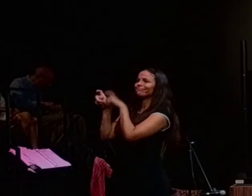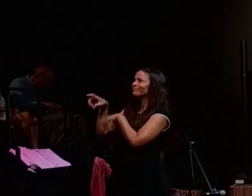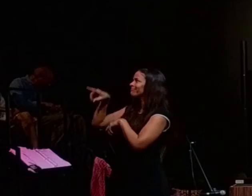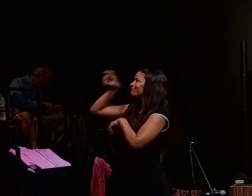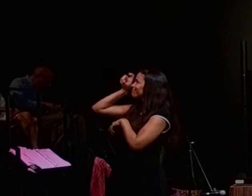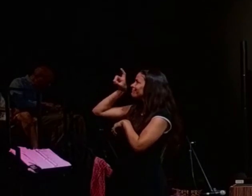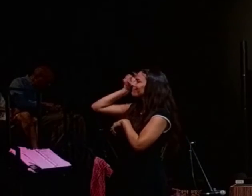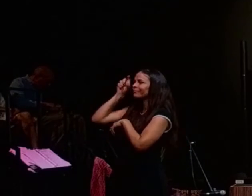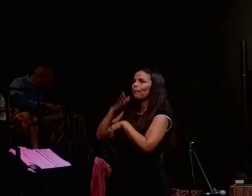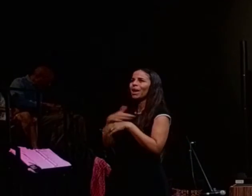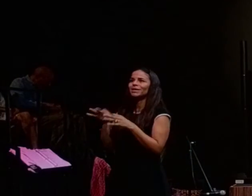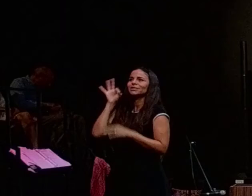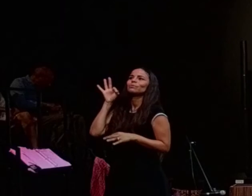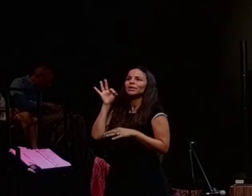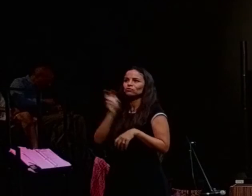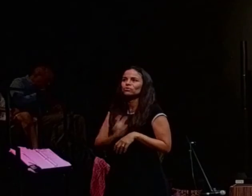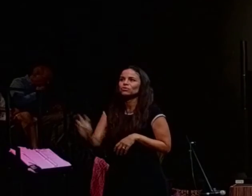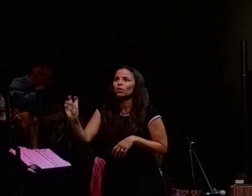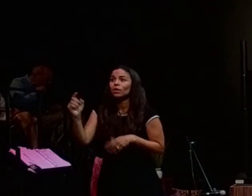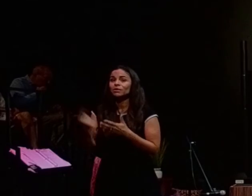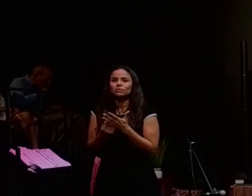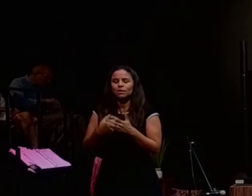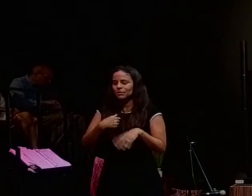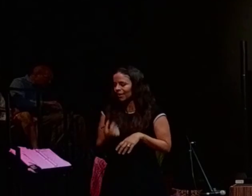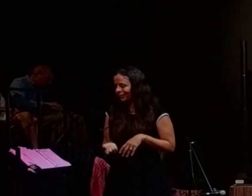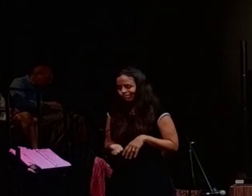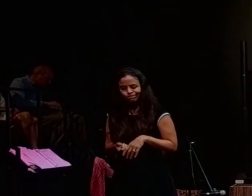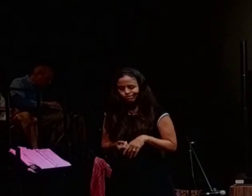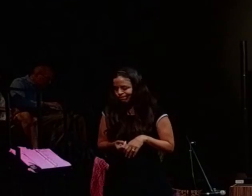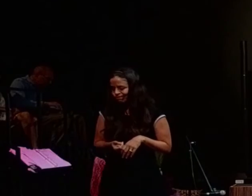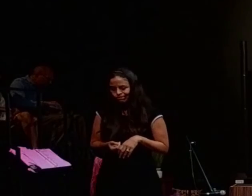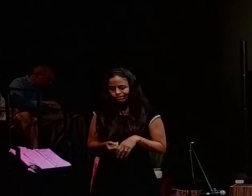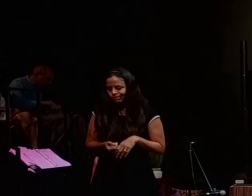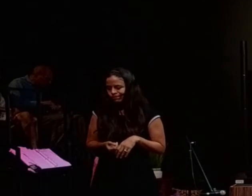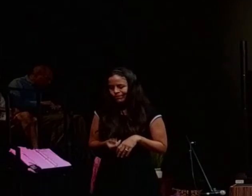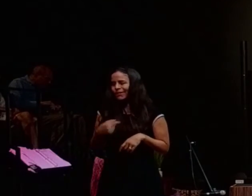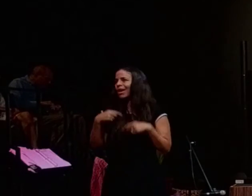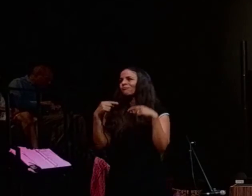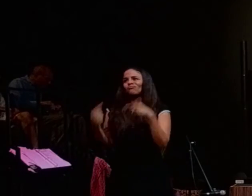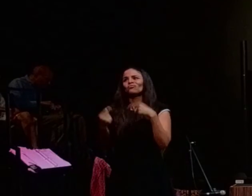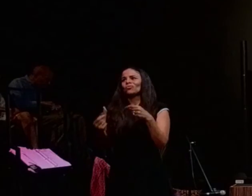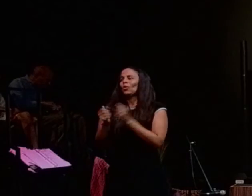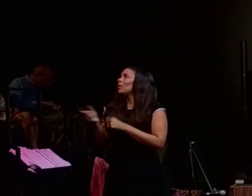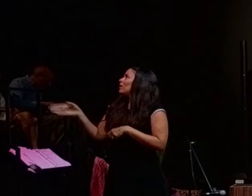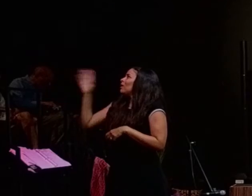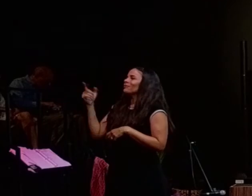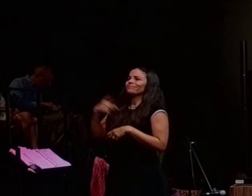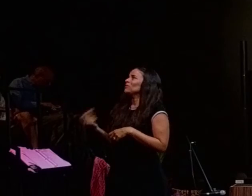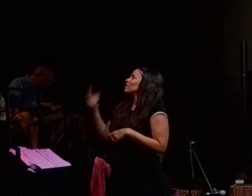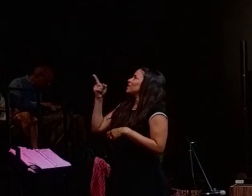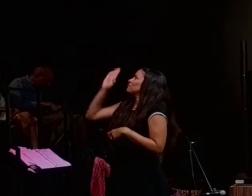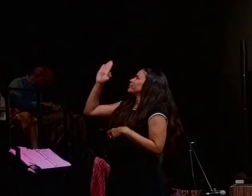question, you know, my spiritual walk. And sometimes I just don't yeah, I just wrestled with God. I don't understand what you're doing